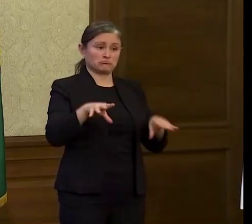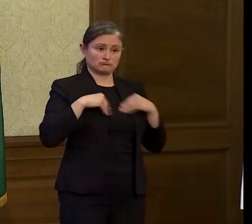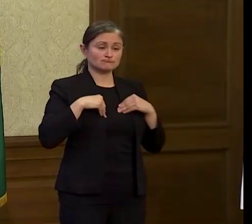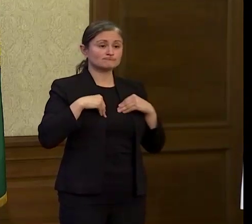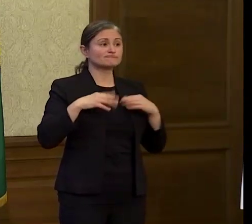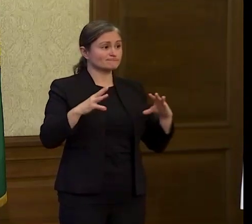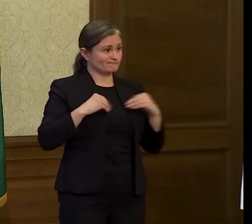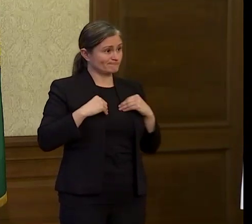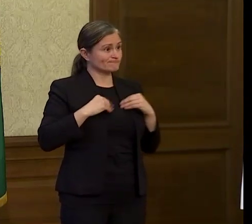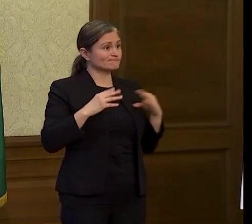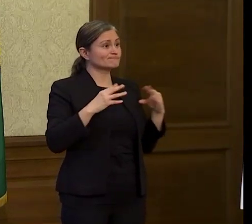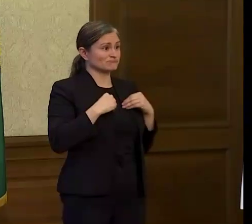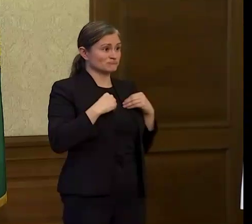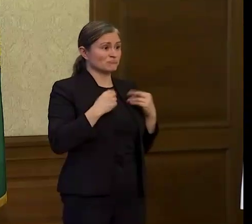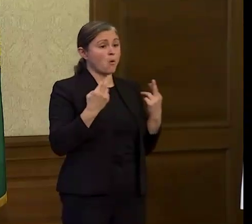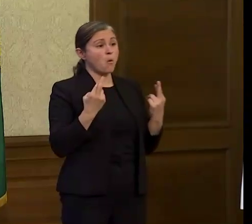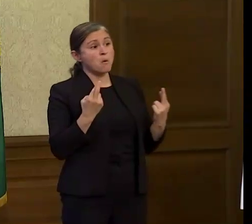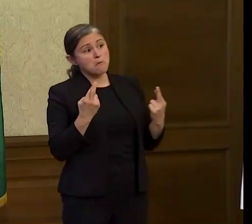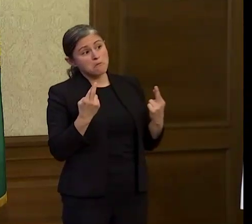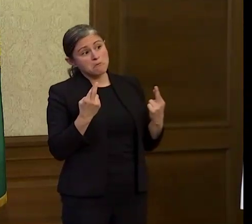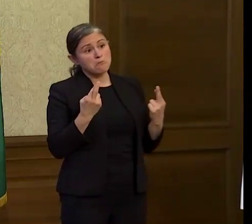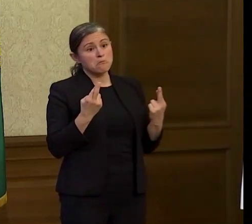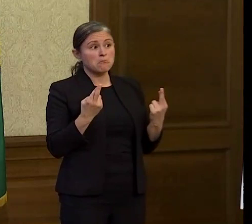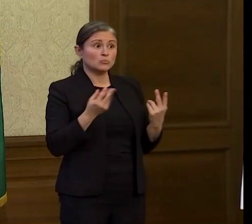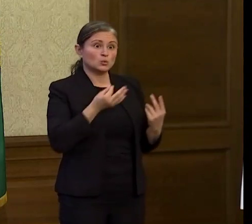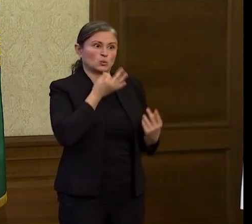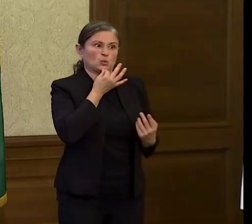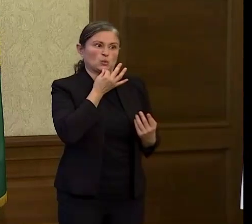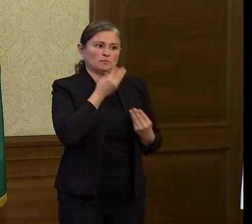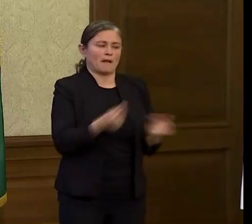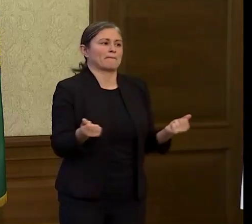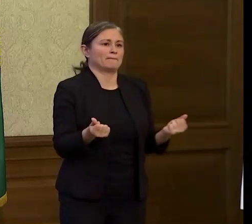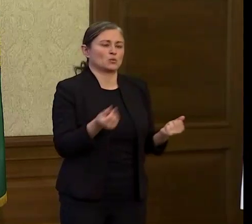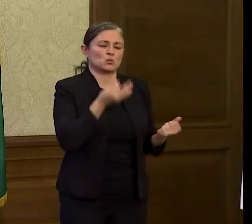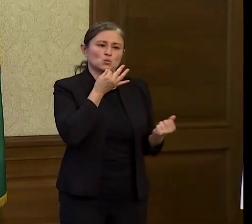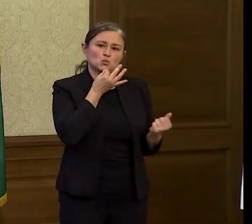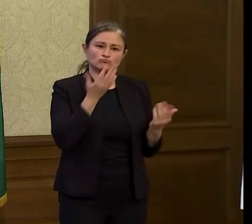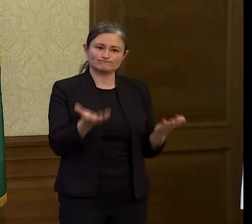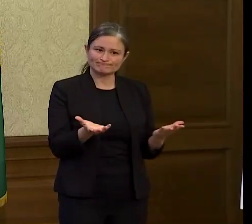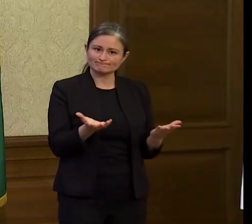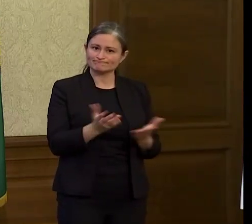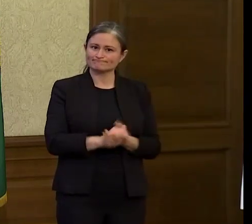That's the goal here. Next, we're going to Jerry with the Everett Herald.